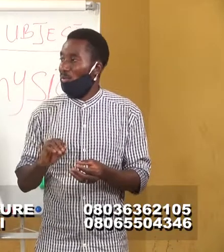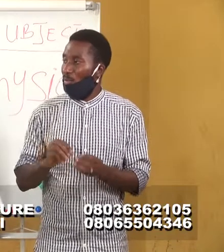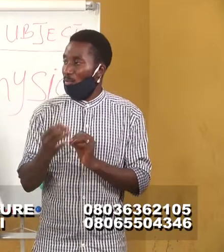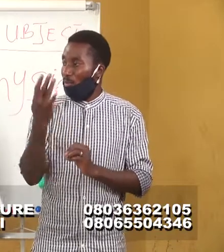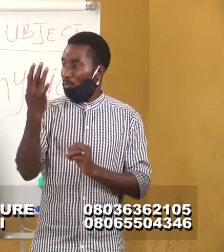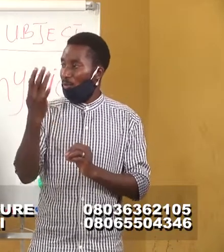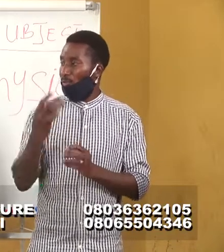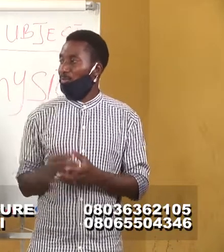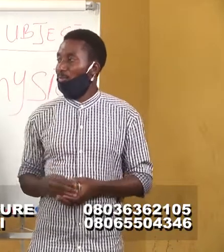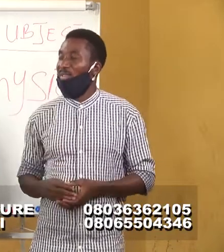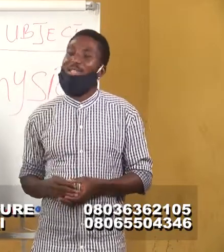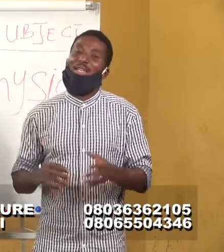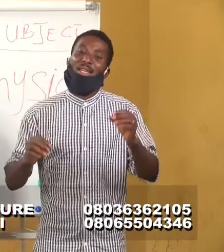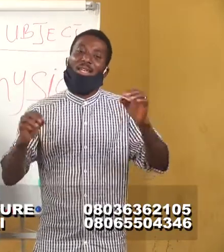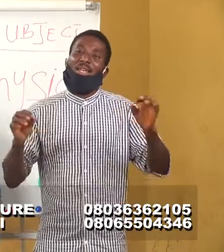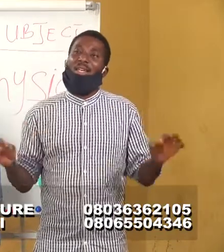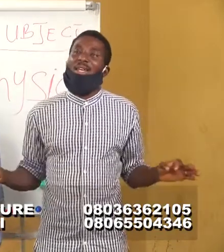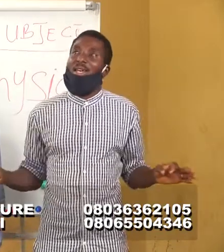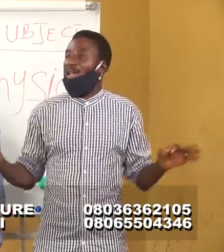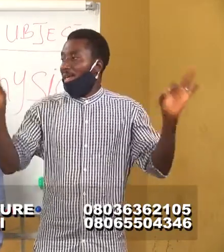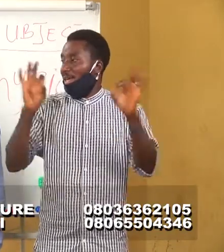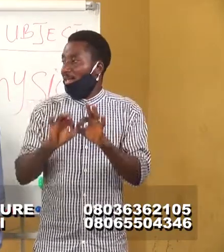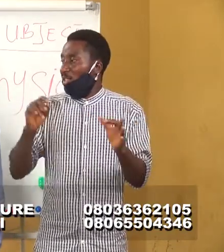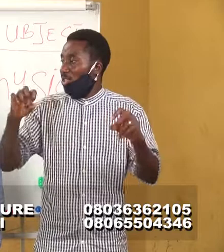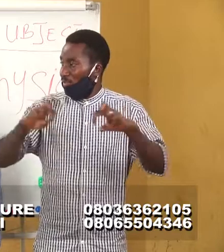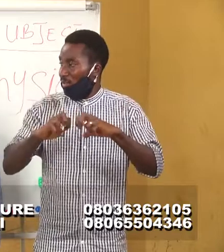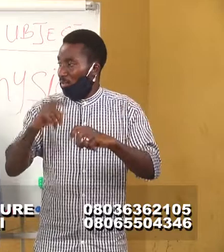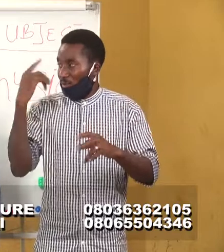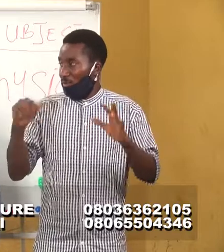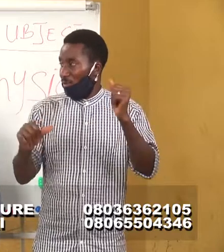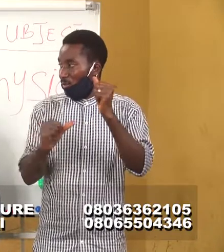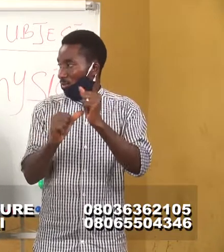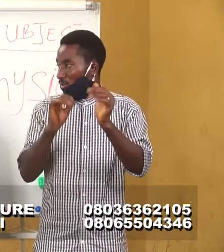Reference 4. Essential Physics for Senior Secondary Schools